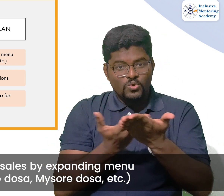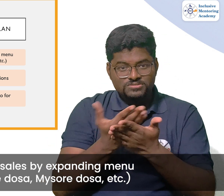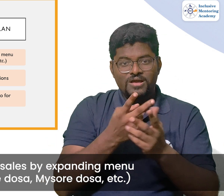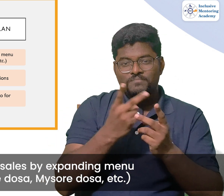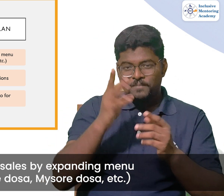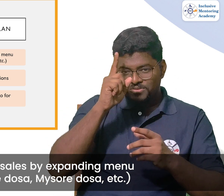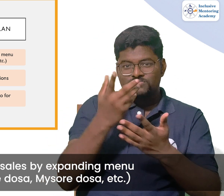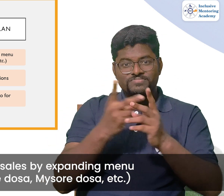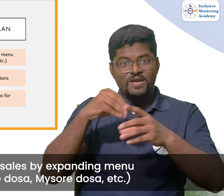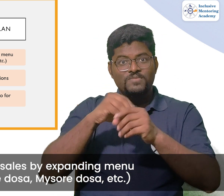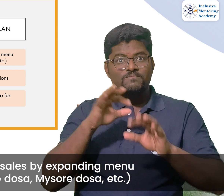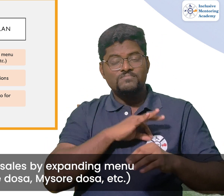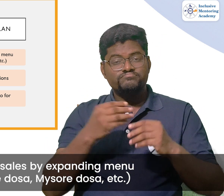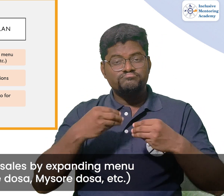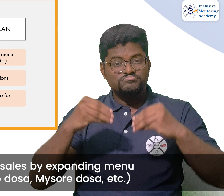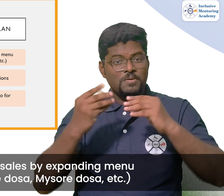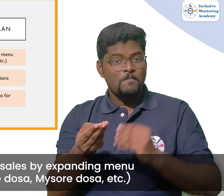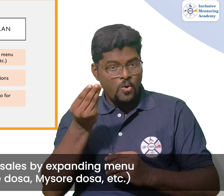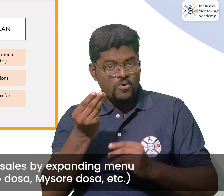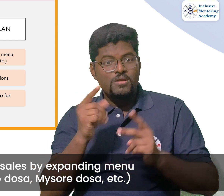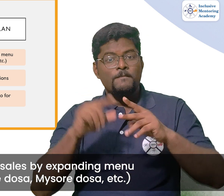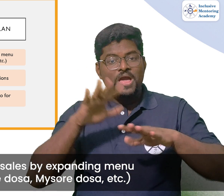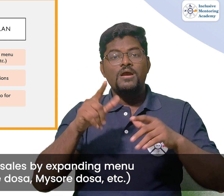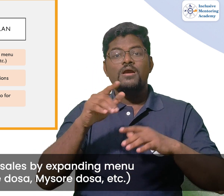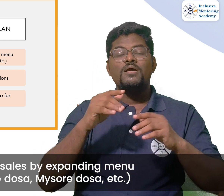Cheese dosa, Mysore dosa, etc.